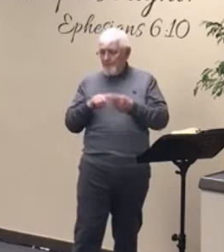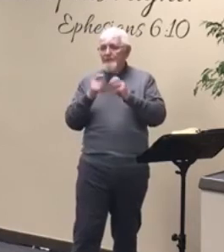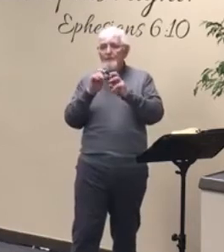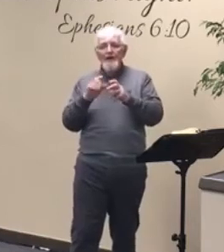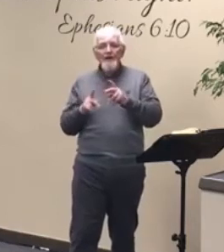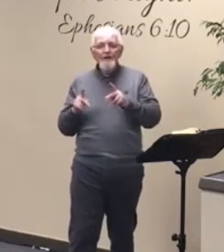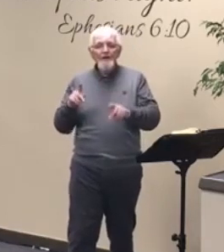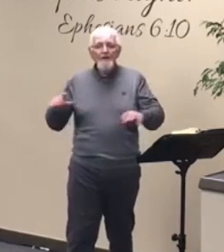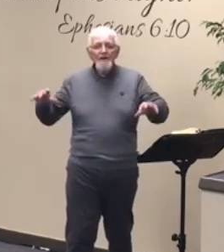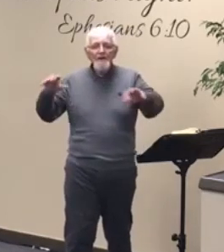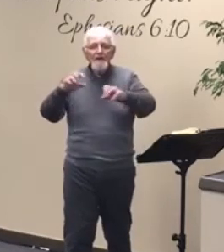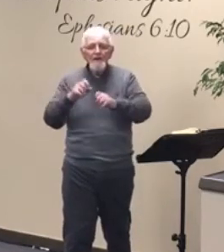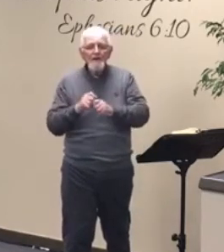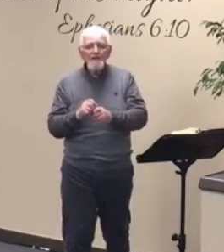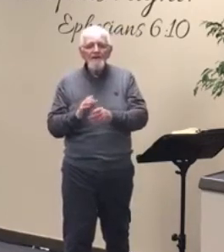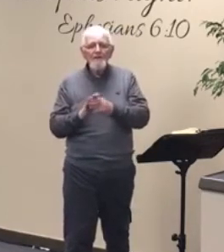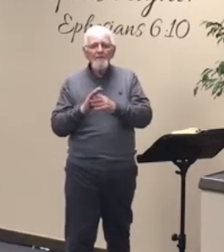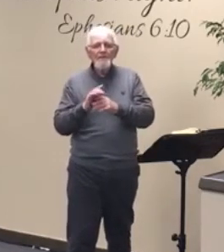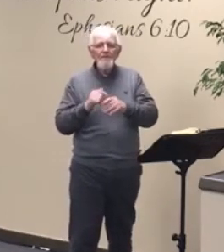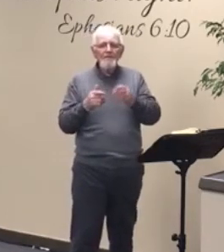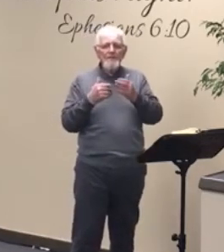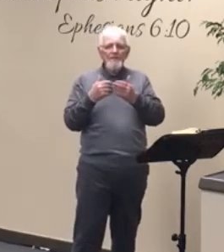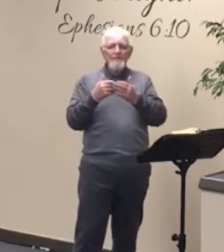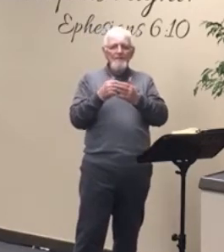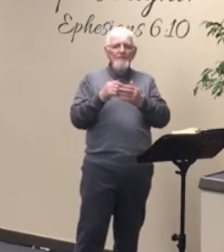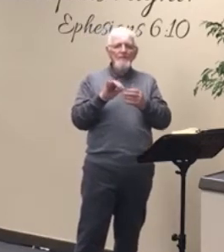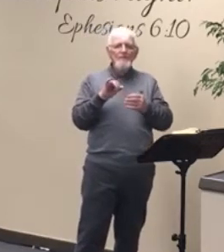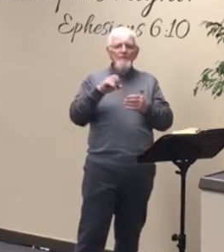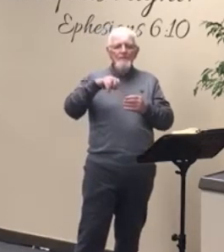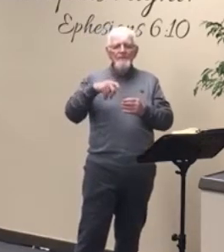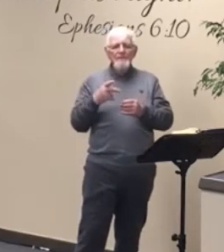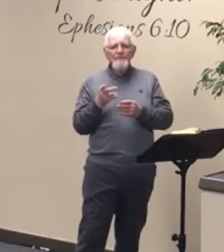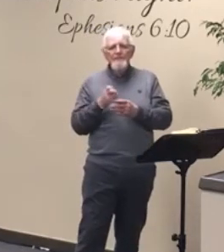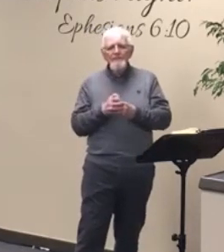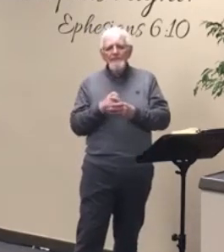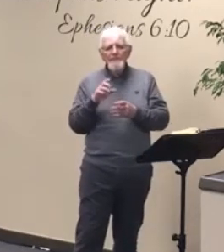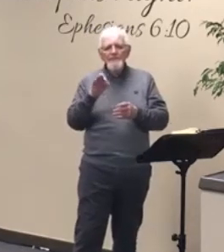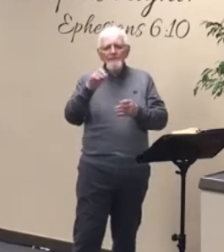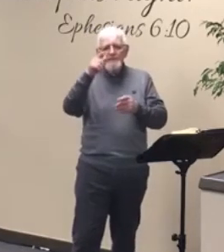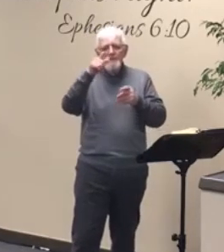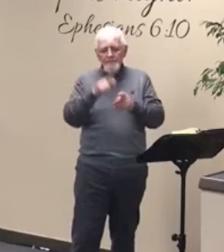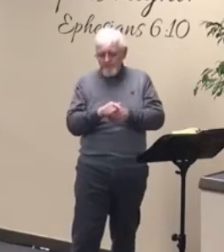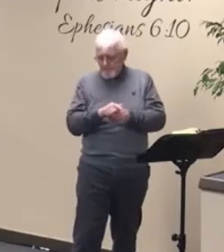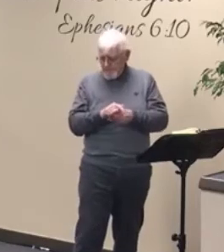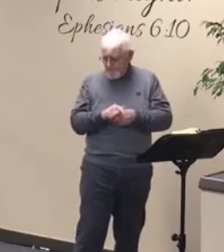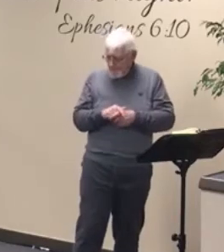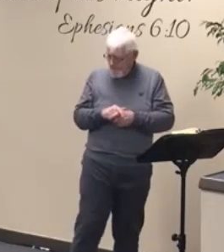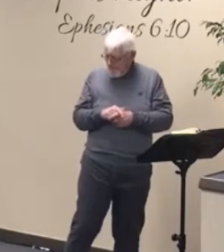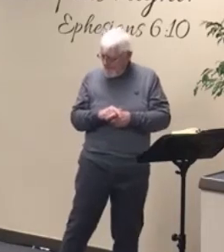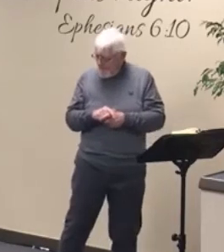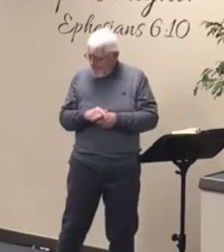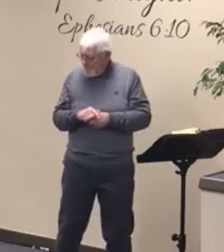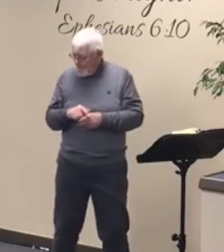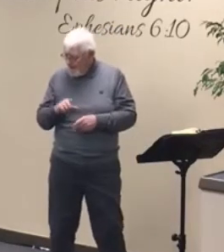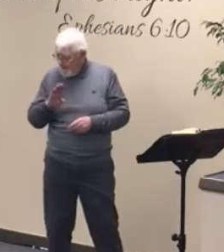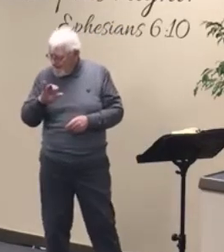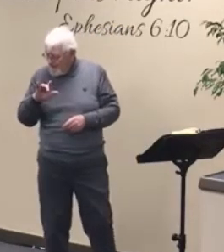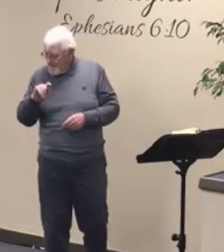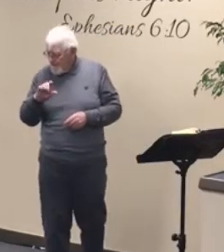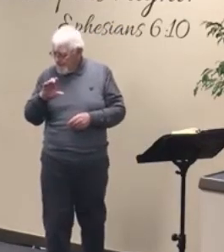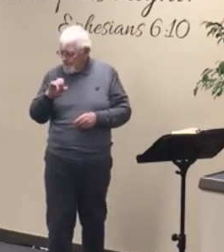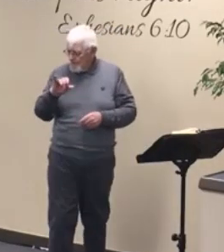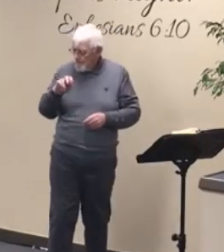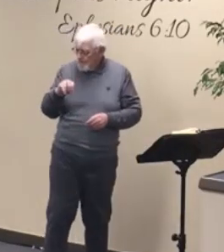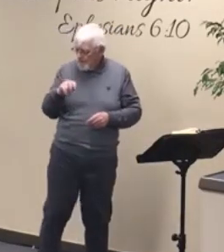restored, and they came near unto Joseph. I am your brother who was sold into Egypt. You know, at this point, this is the first point where